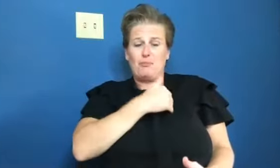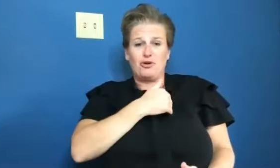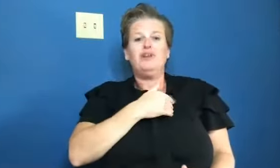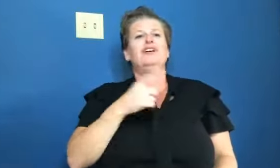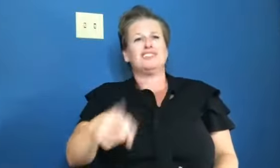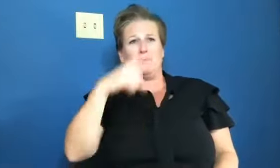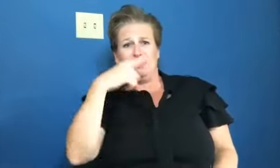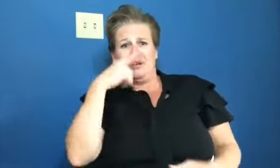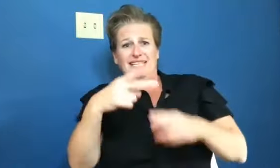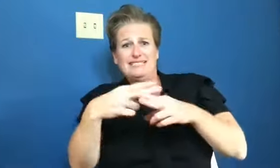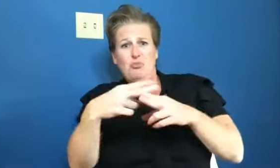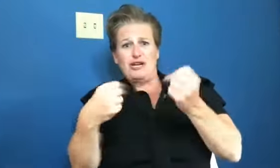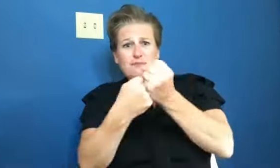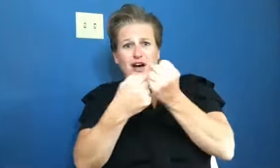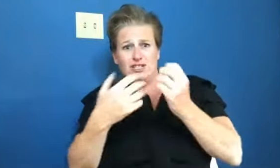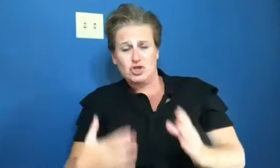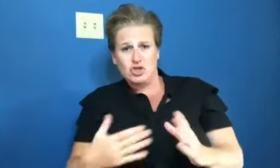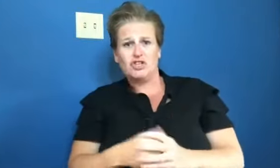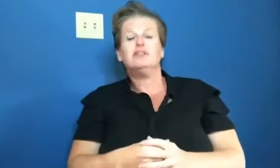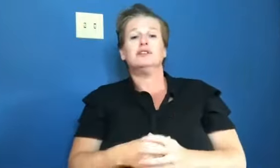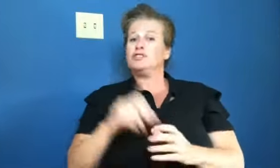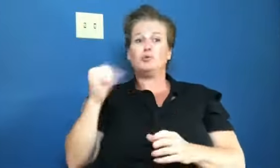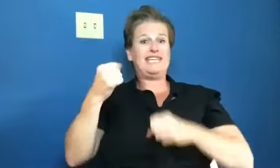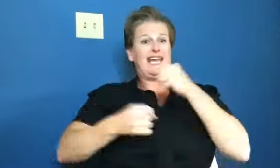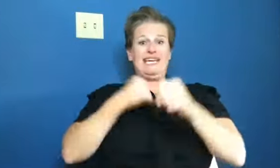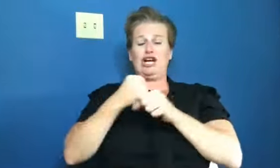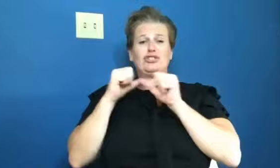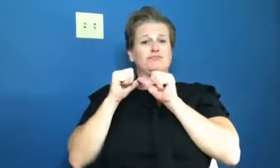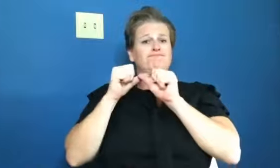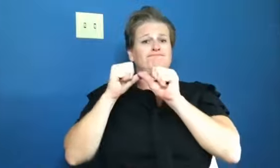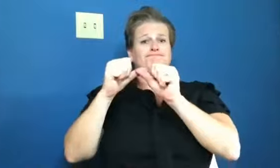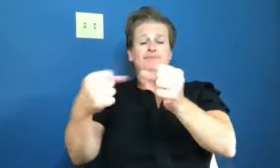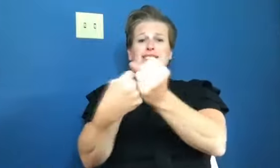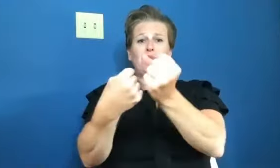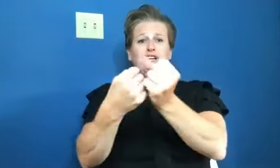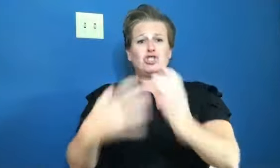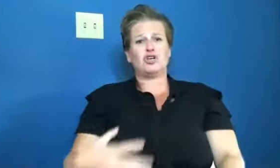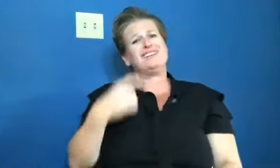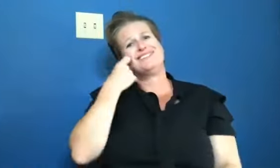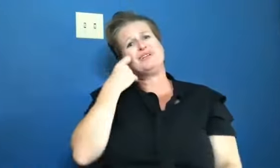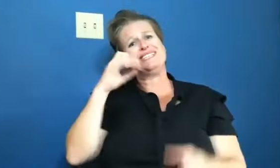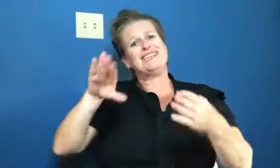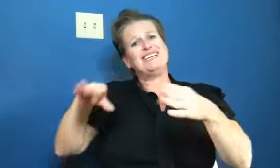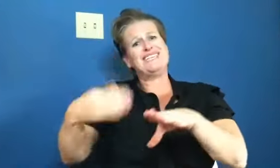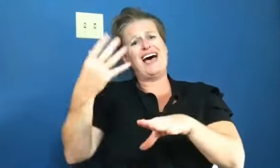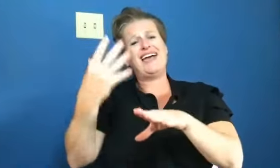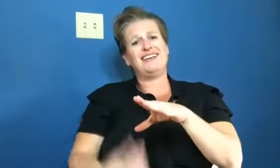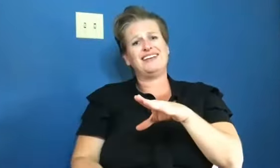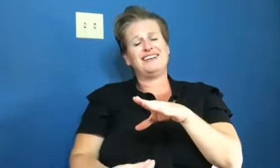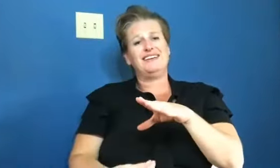and she was my temporary sponsor for 10 years in this program, and she just recently died. And I'm telling you, I've been under new sponsorship, but I really felt